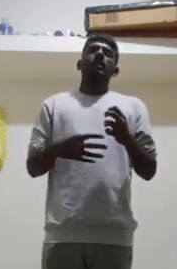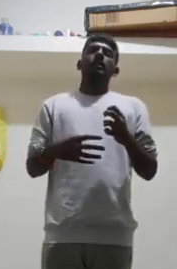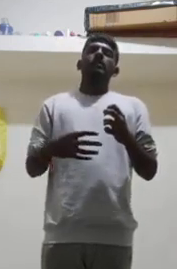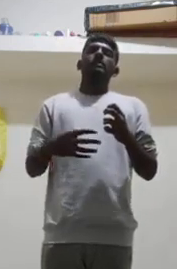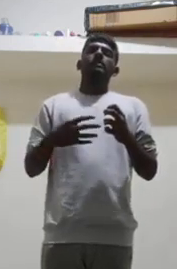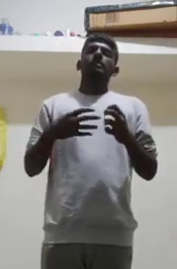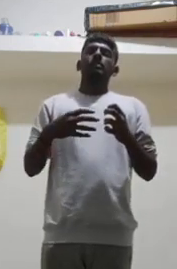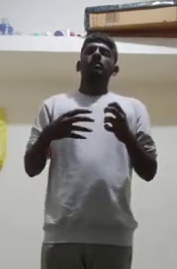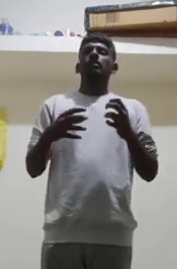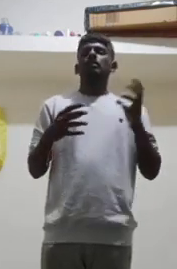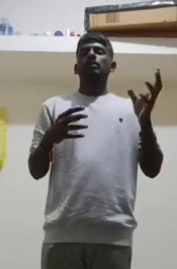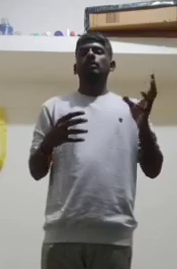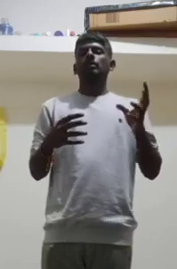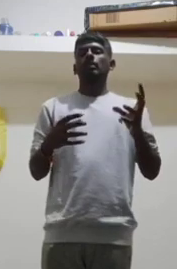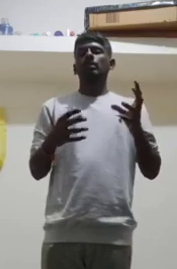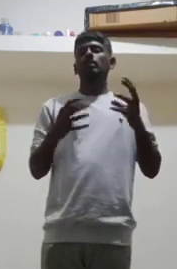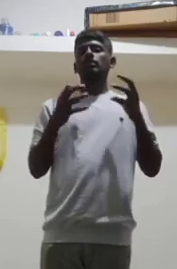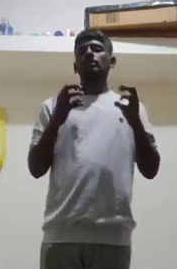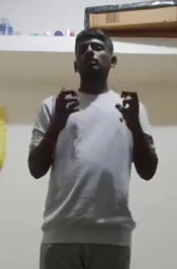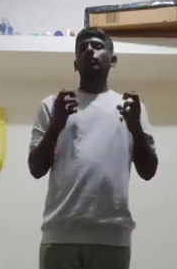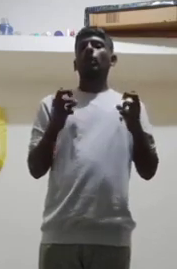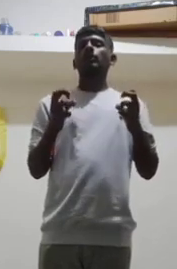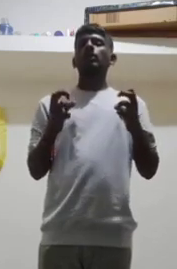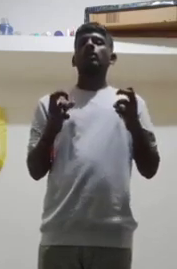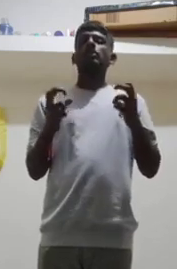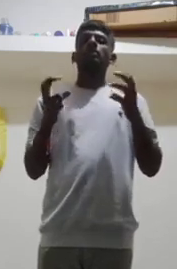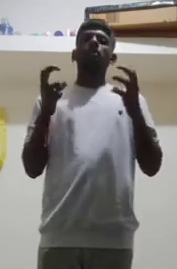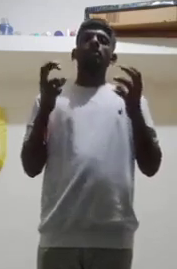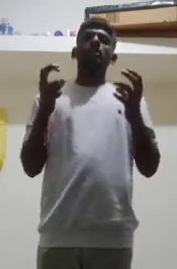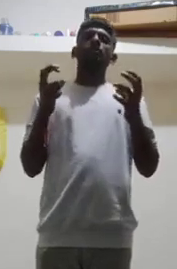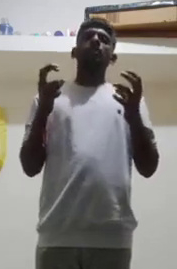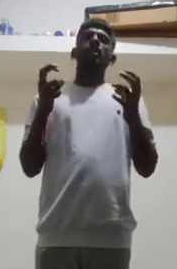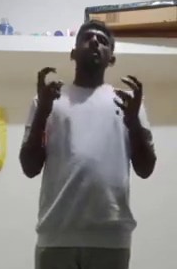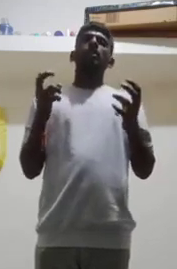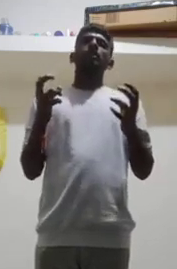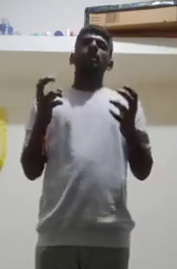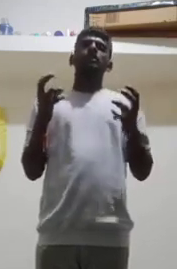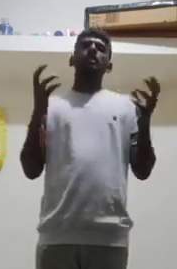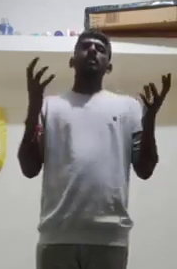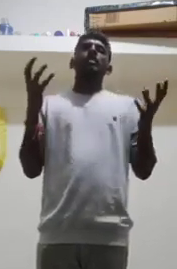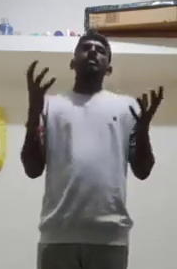inheritance some properties or some we can say